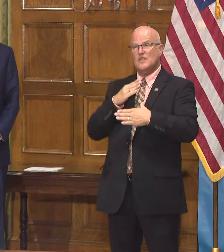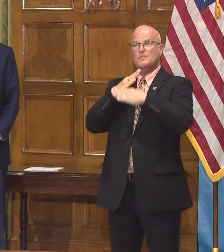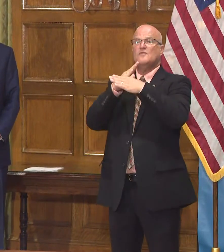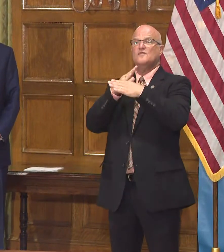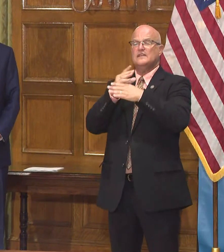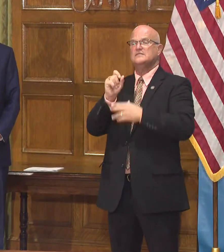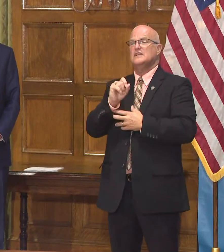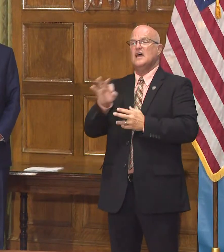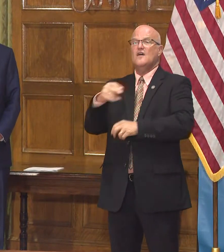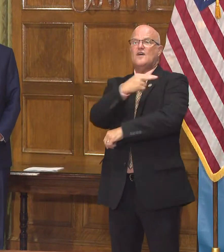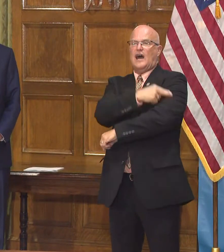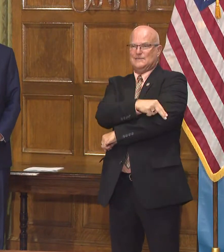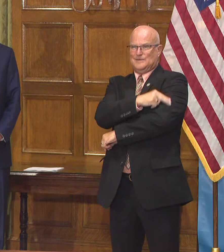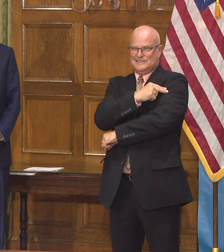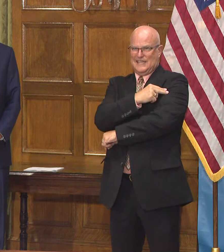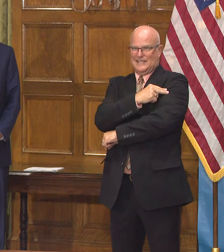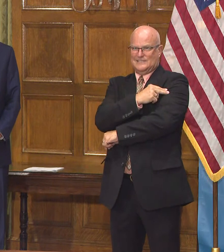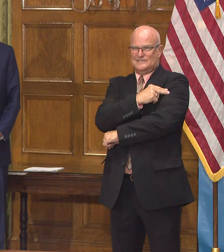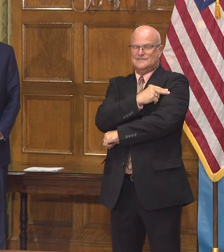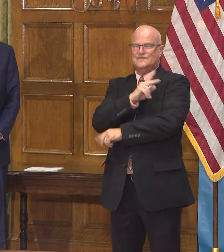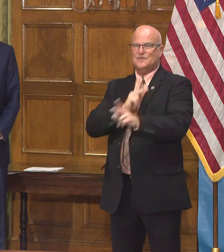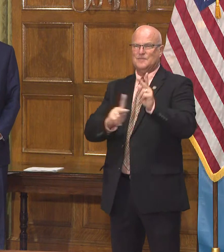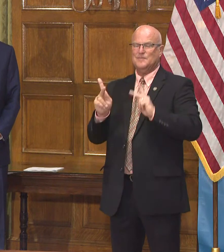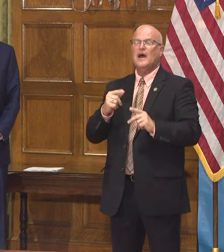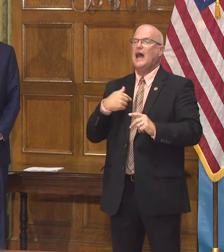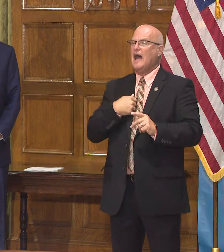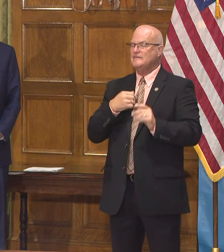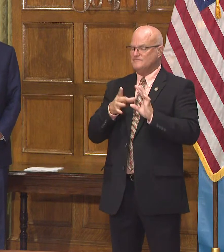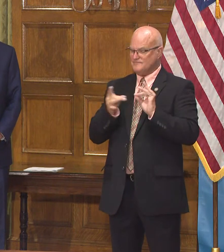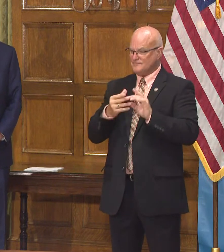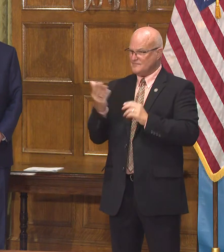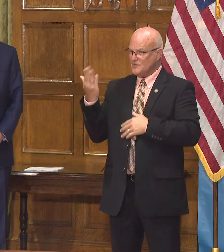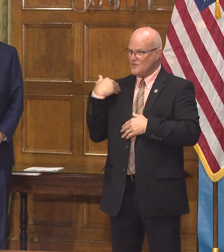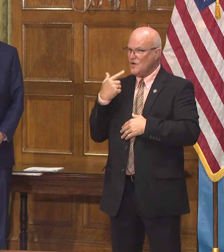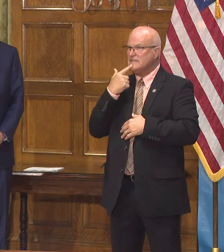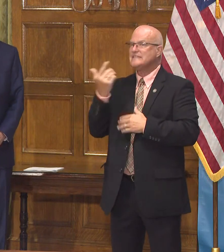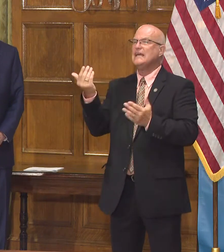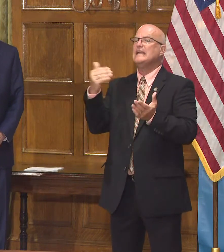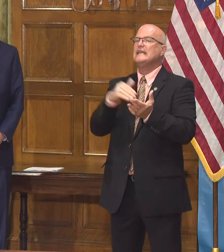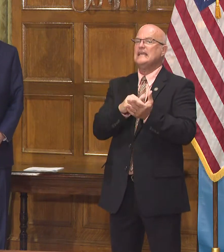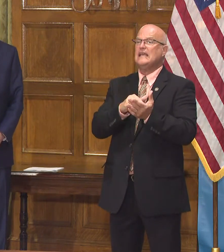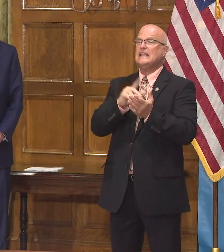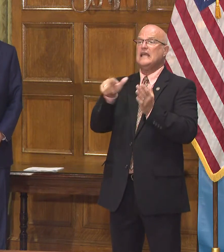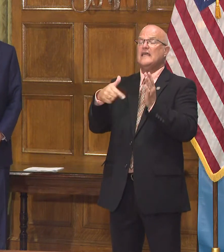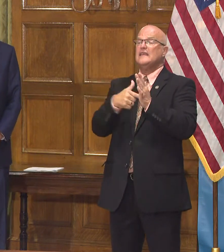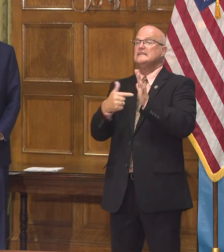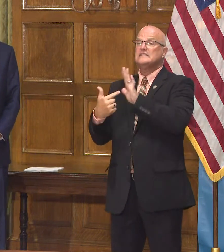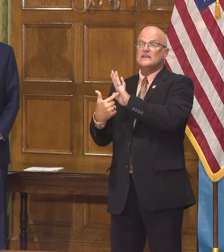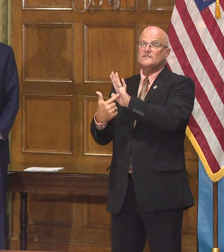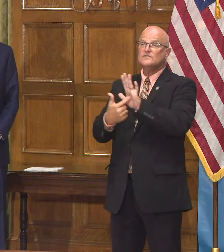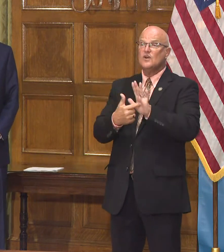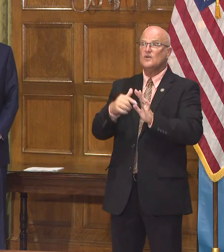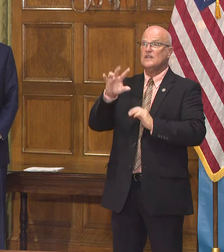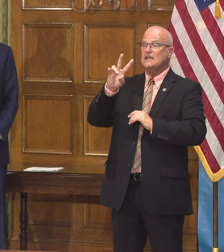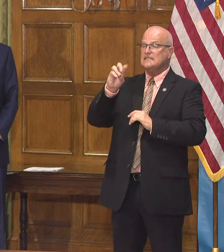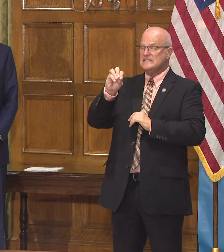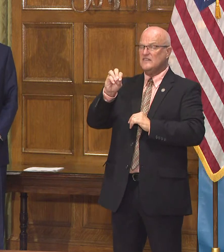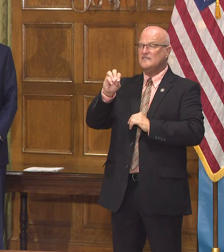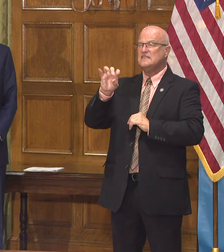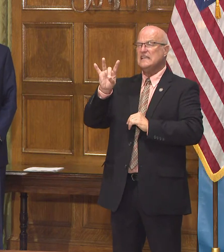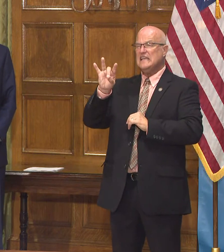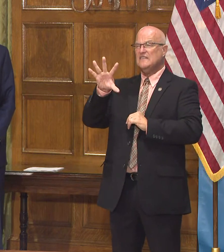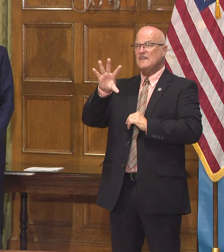prevention of hospitalization in individuals. I've mentioned this before, I'll mention it again. These have shown a 70 to